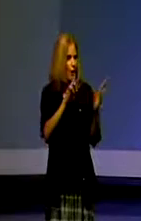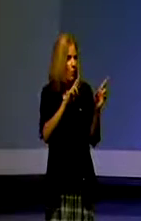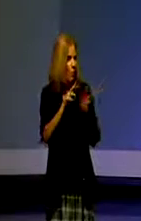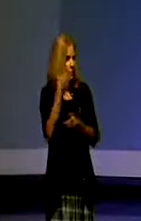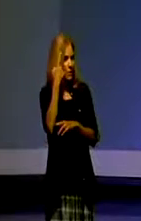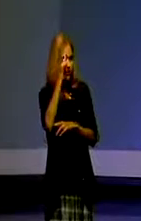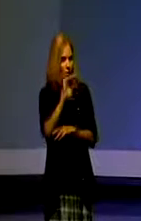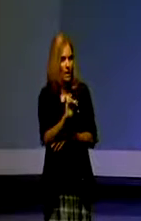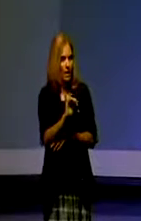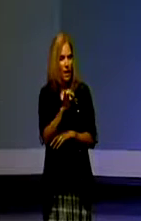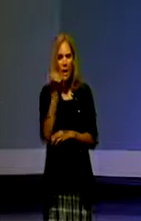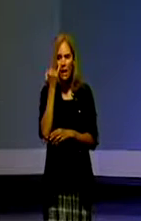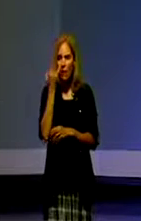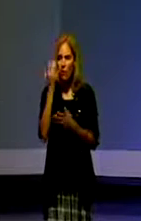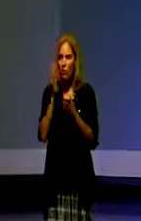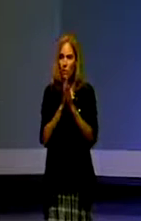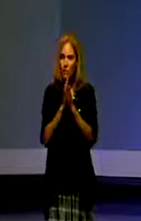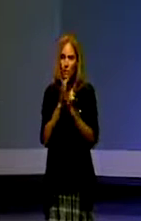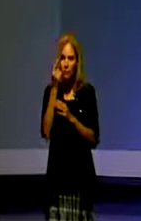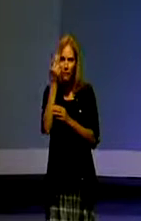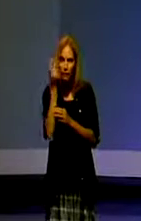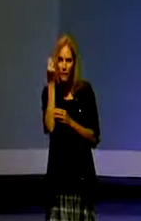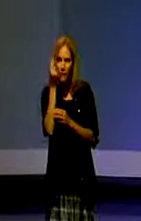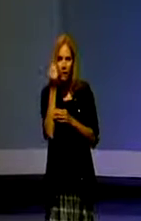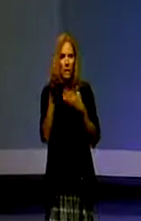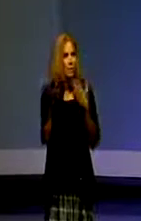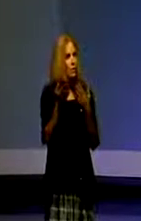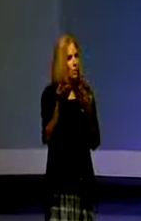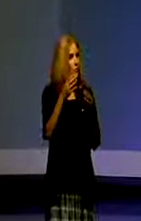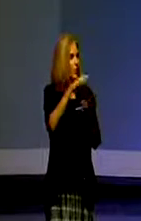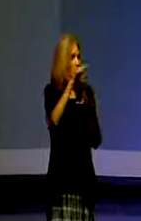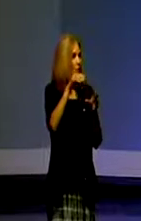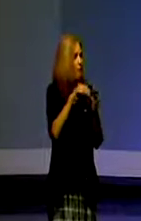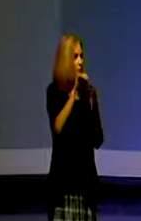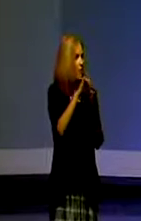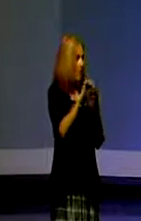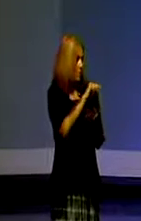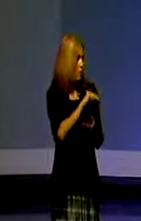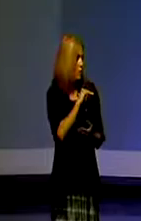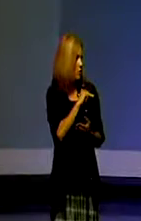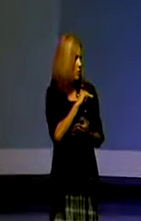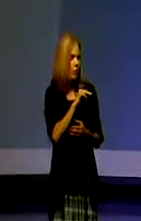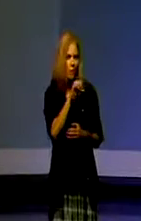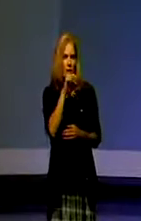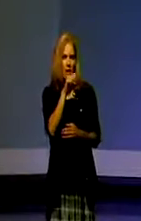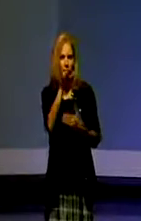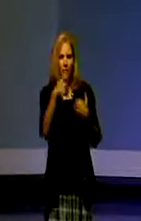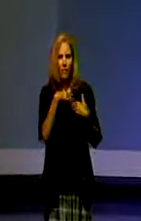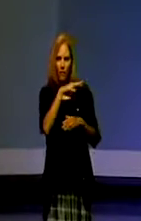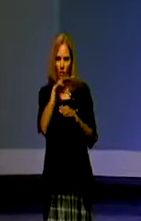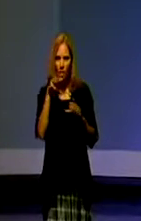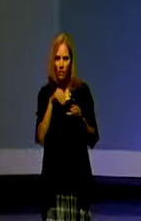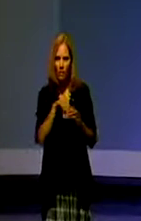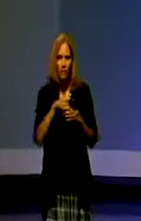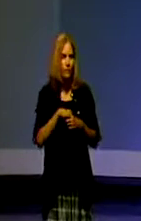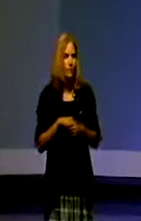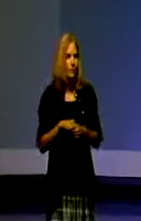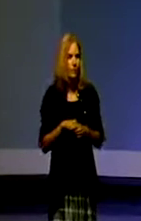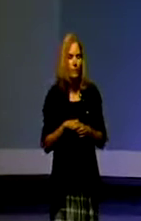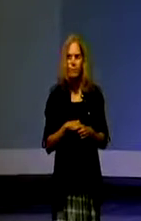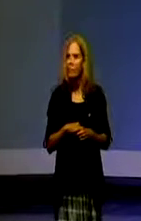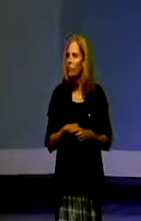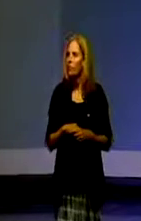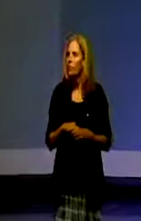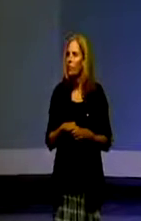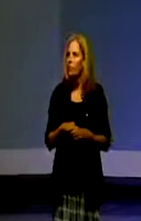for that. And if you would prayerfully consider that maybe you could find a way to be involved in that ministry as well, we would love to have you be a part of that.